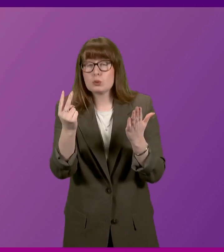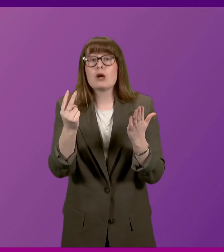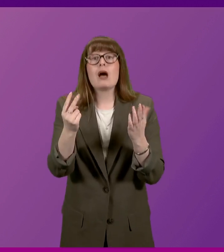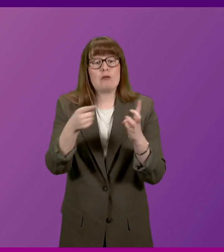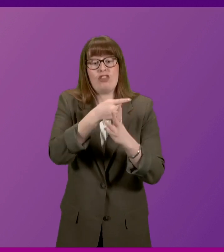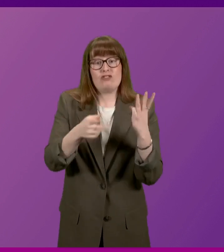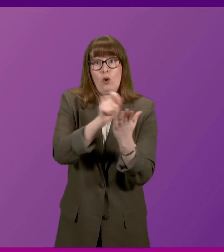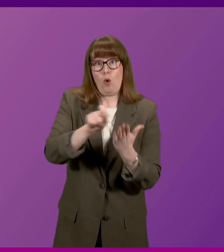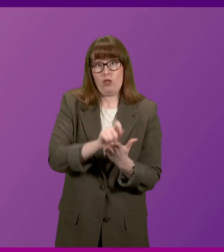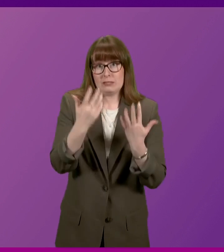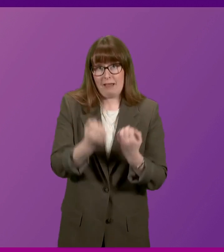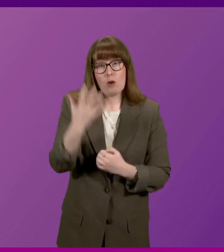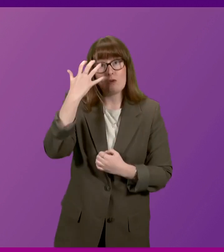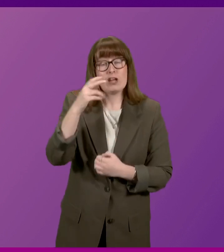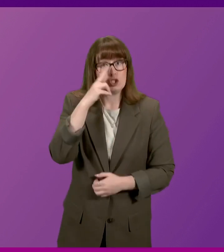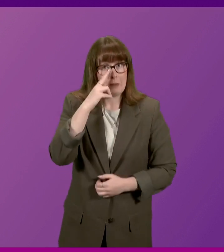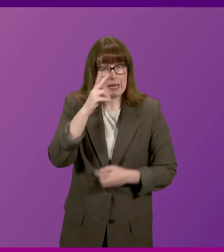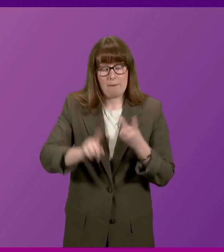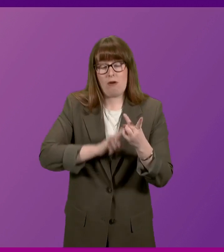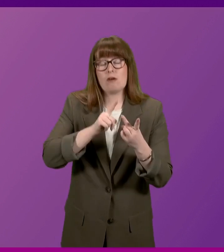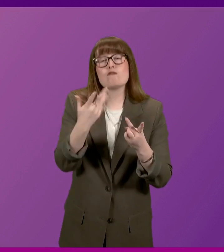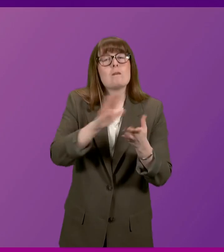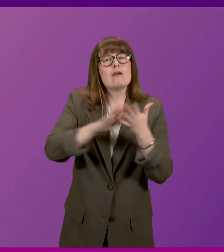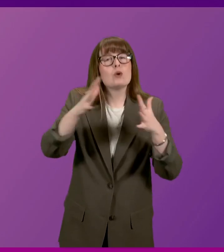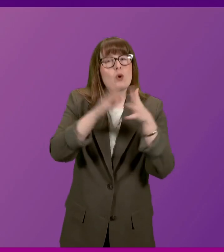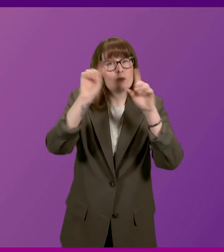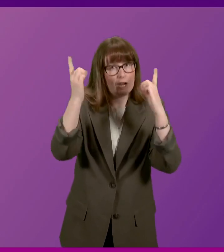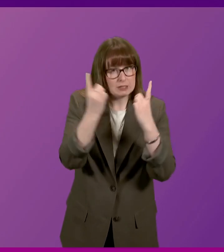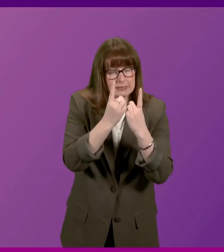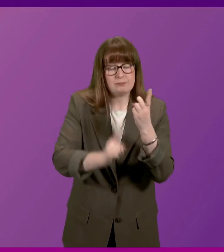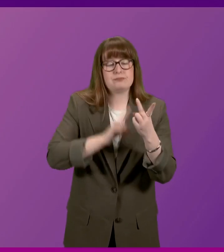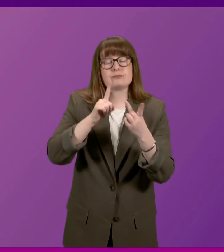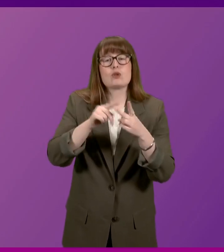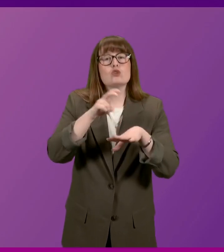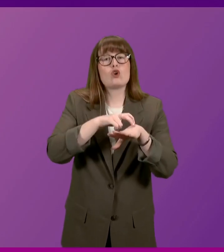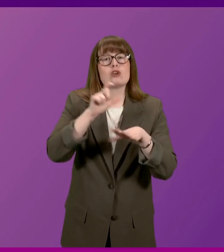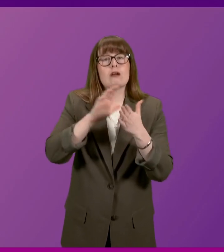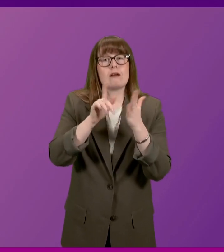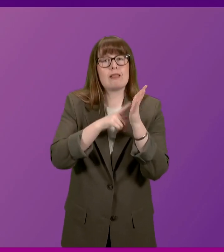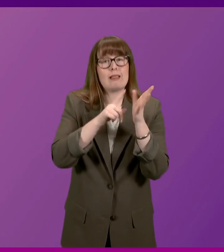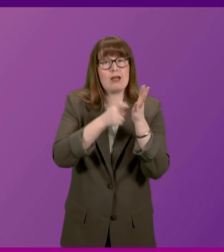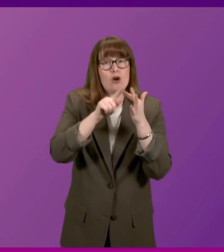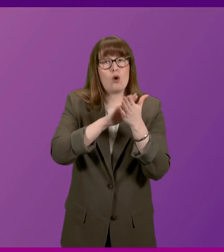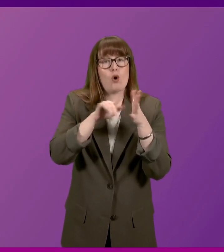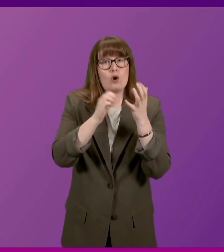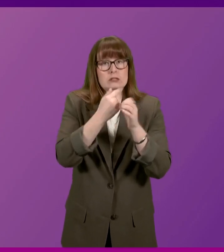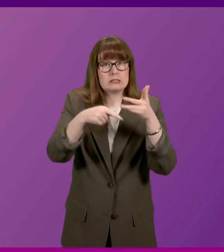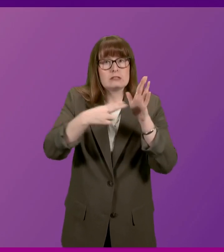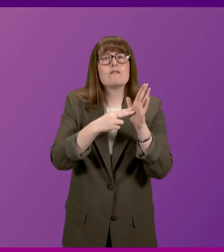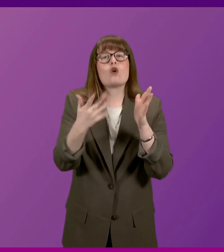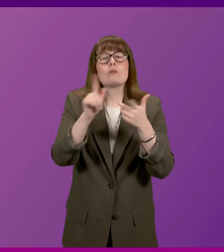authors of the report: Professor Jemina Napier from Heriot-Watt University, Dr Claire Houghton from the University of